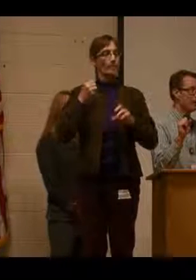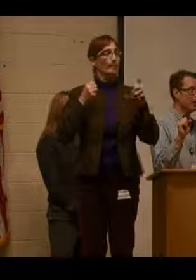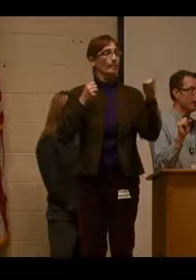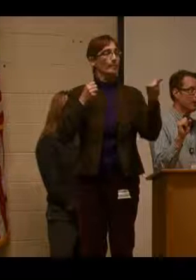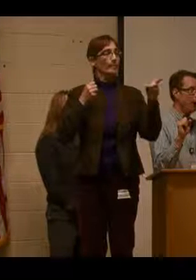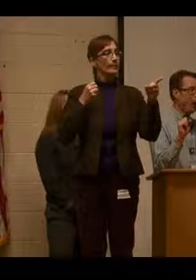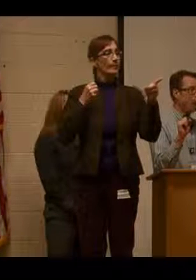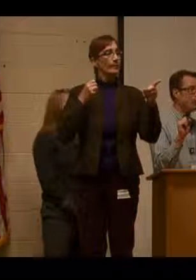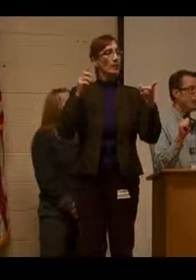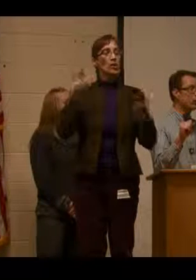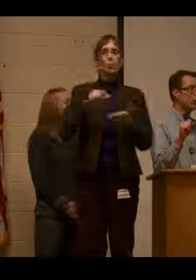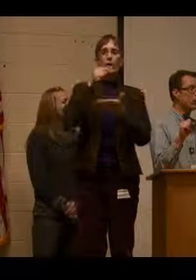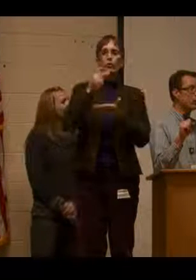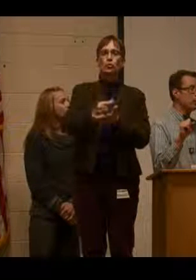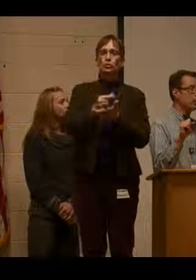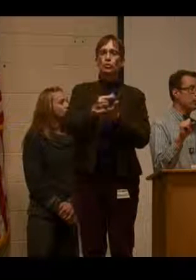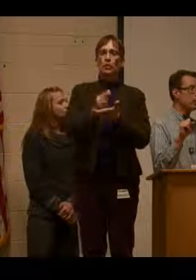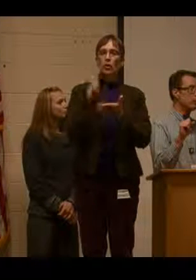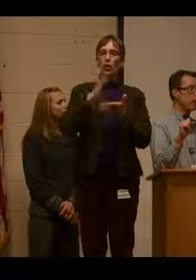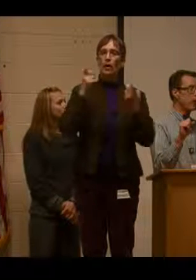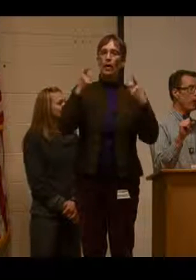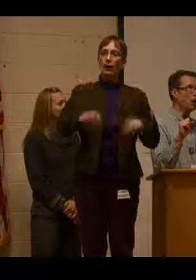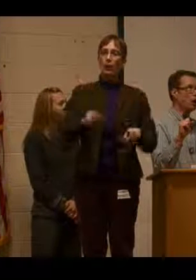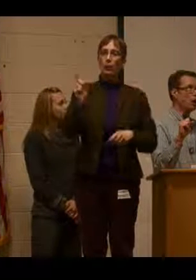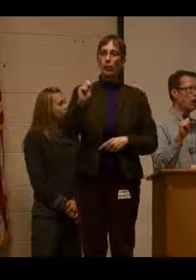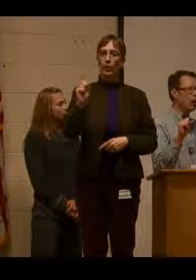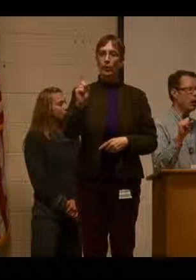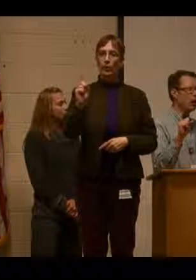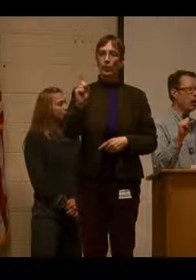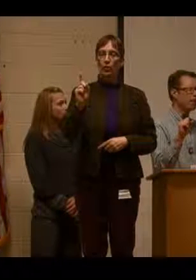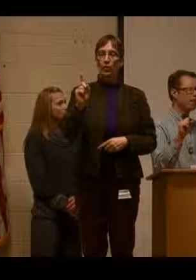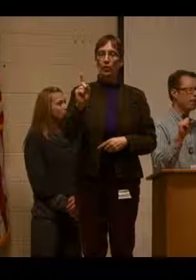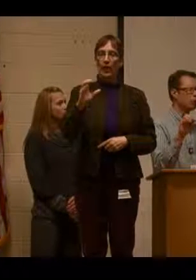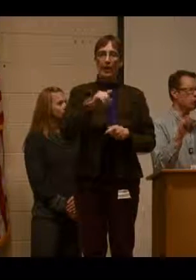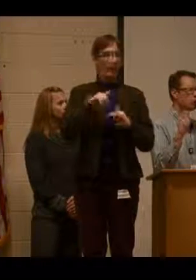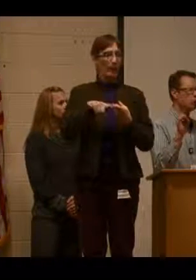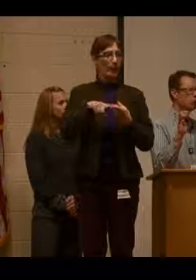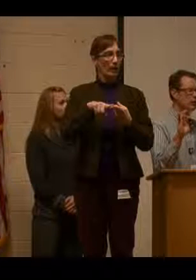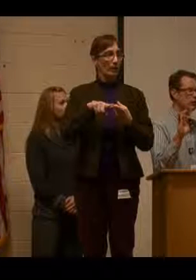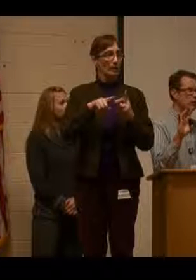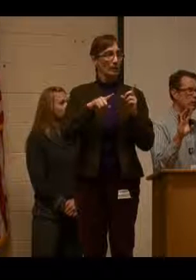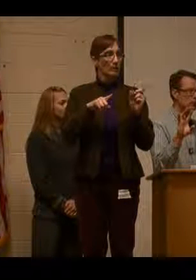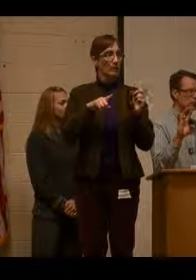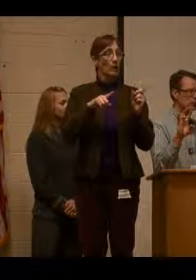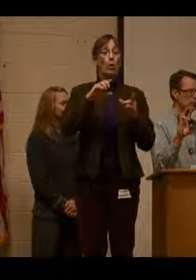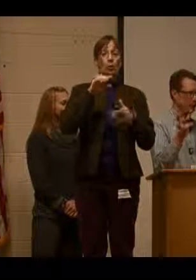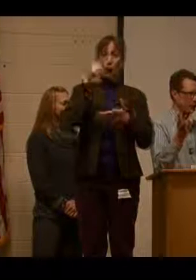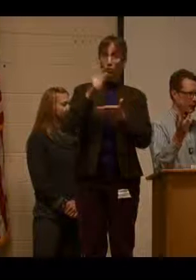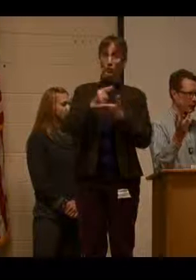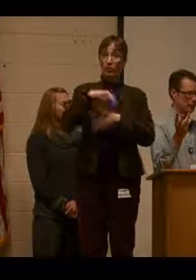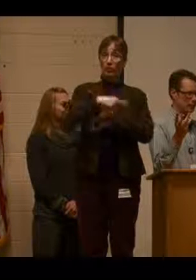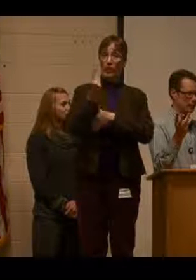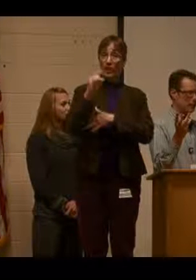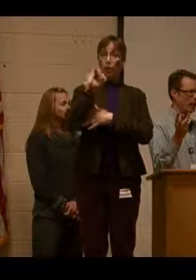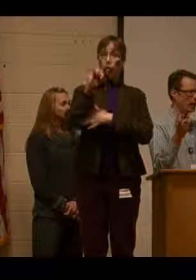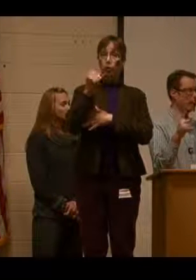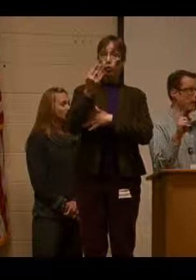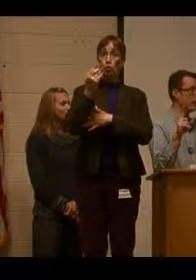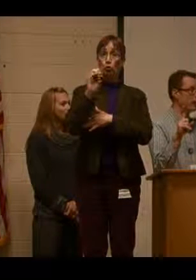Graduation is on June 6th, I believe, and it's in the